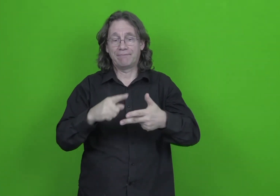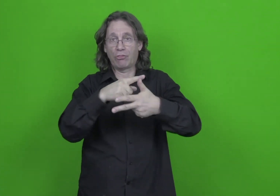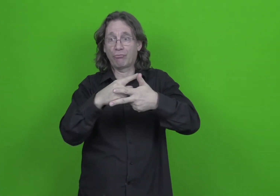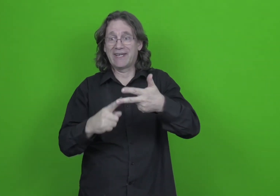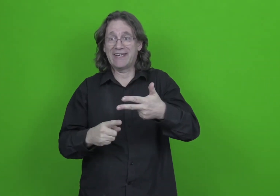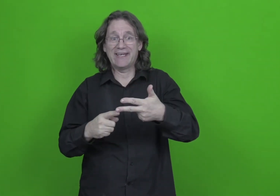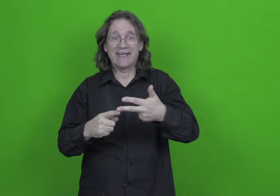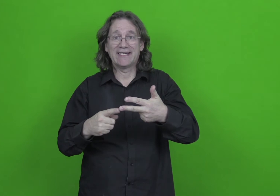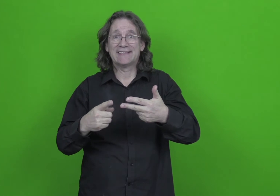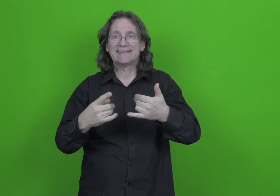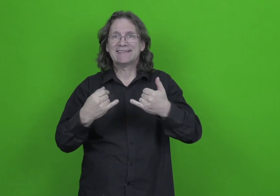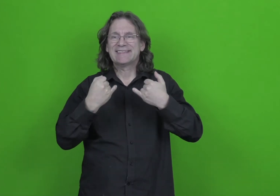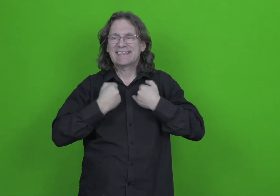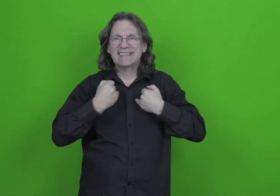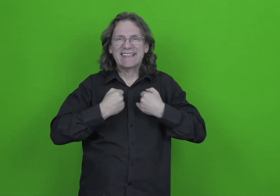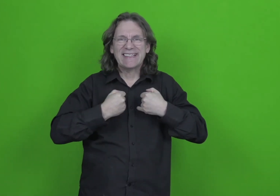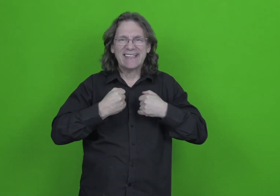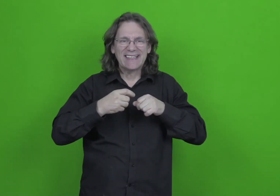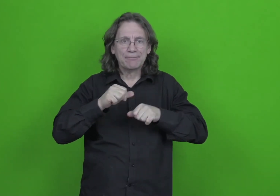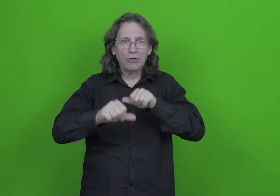There are 3 stages to the progression of the disease.